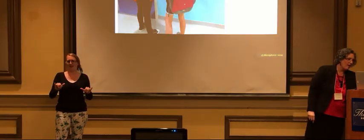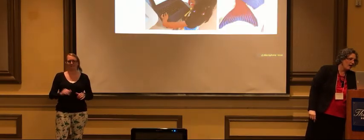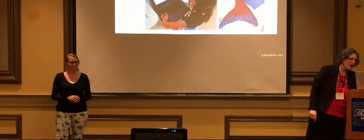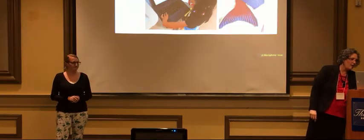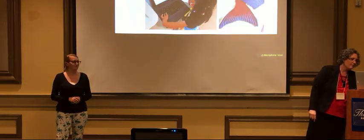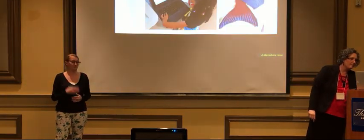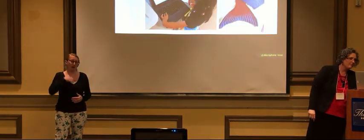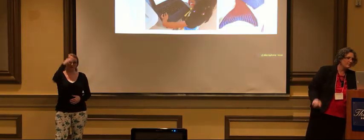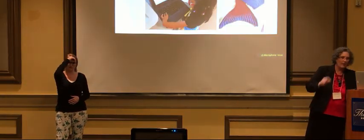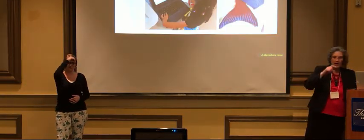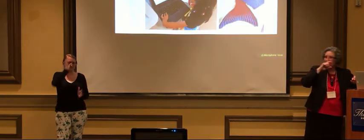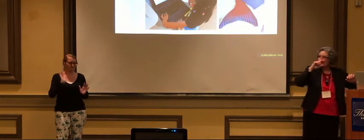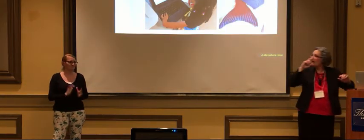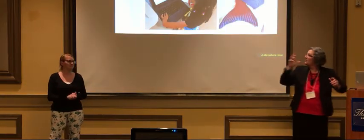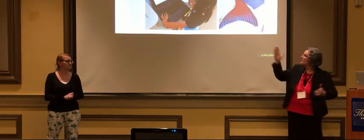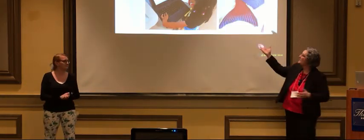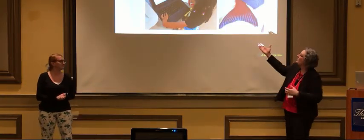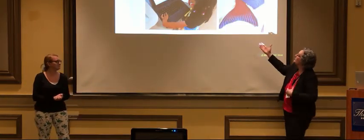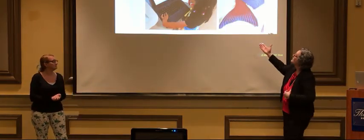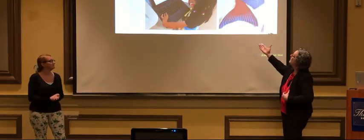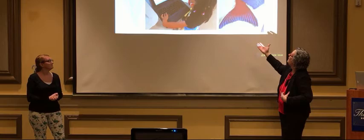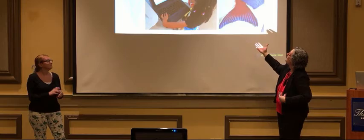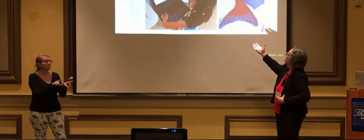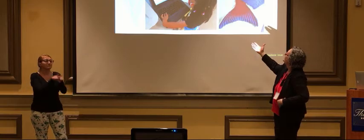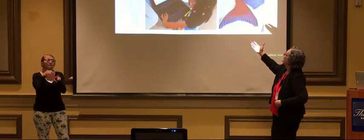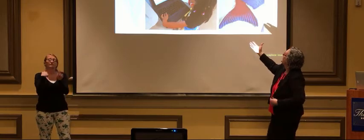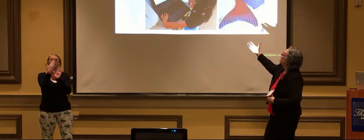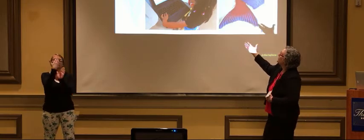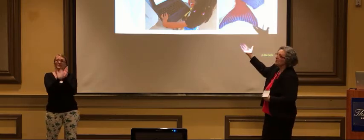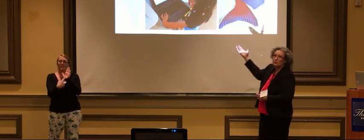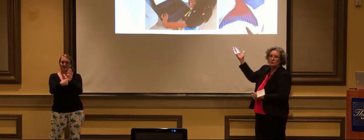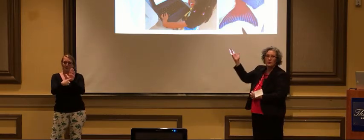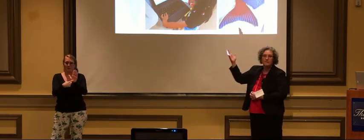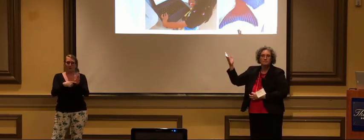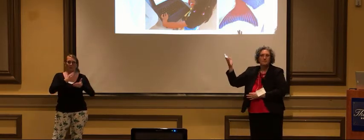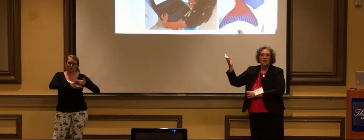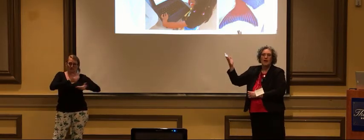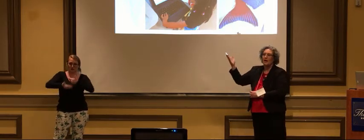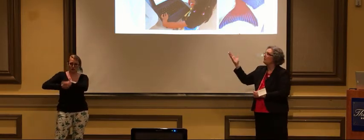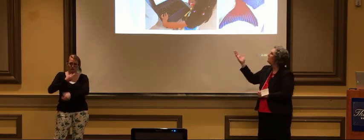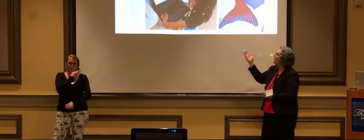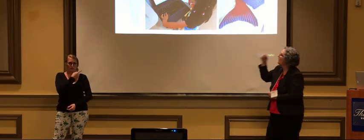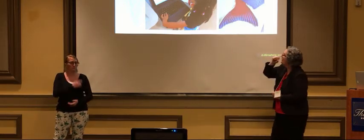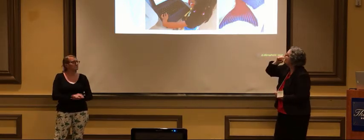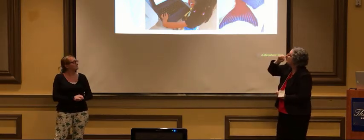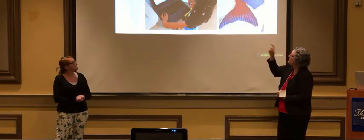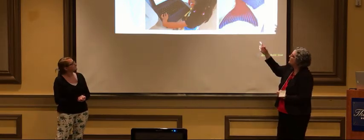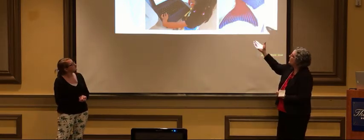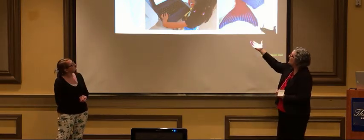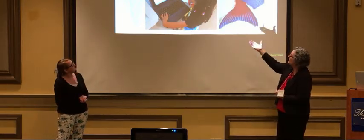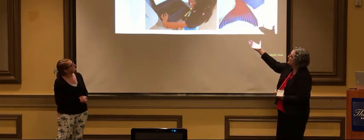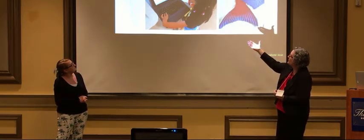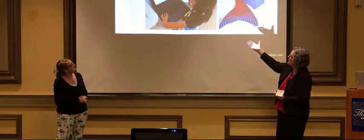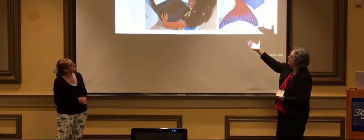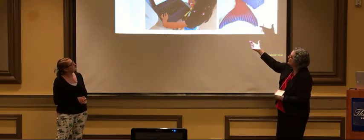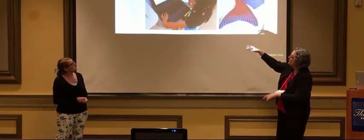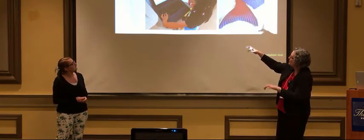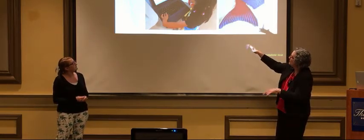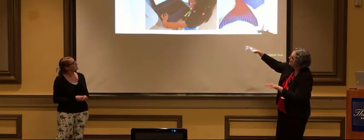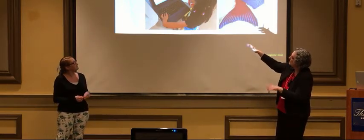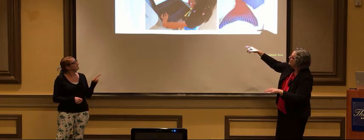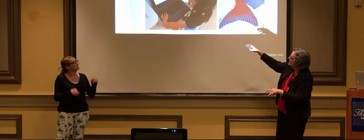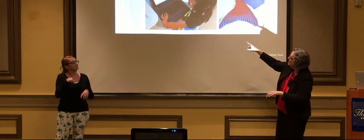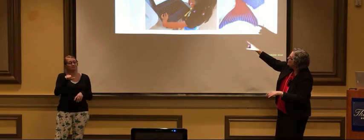I also have some examples of some procedural expository. Here's another